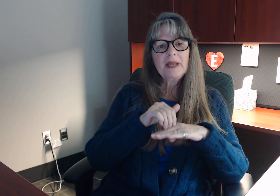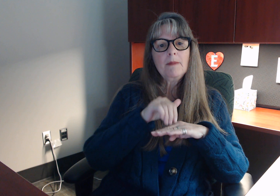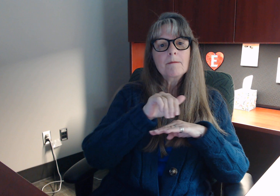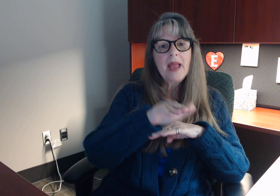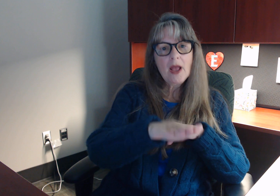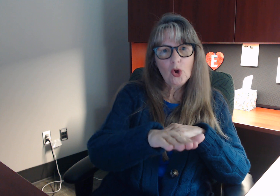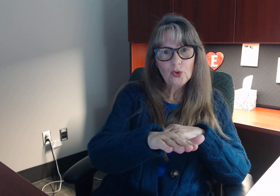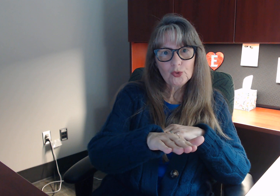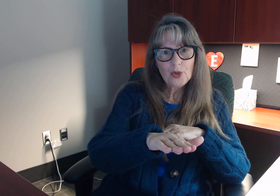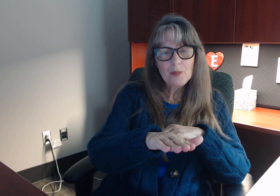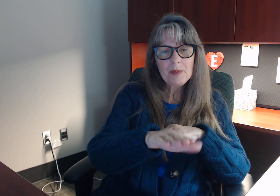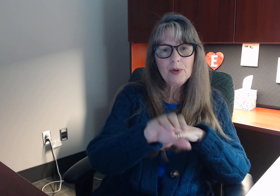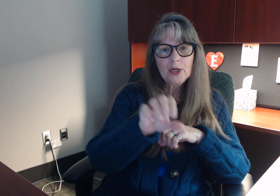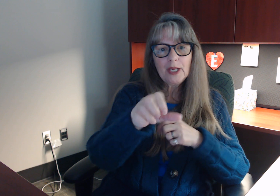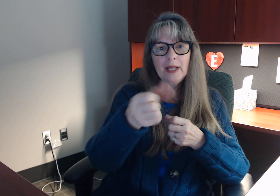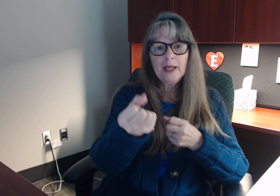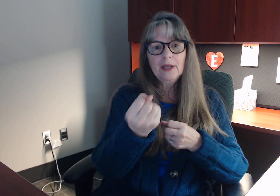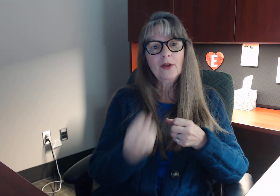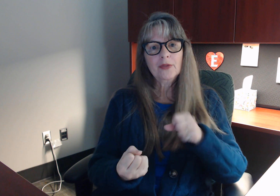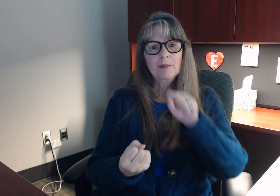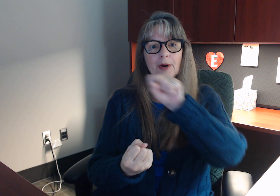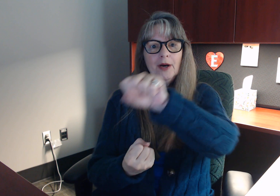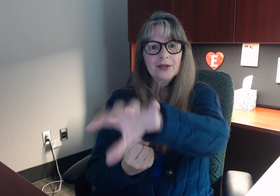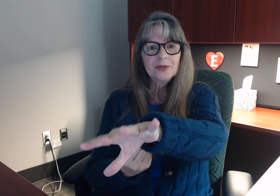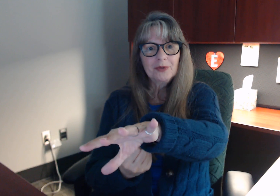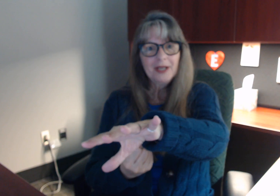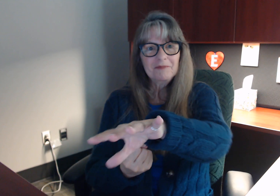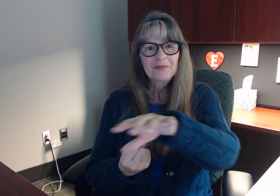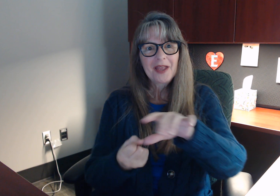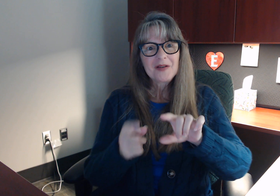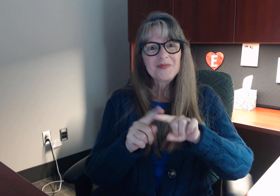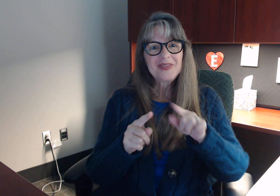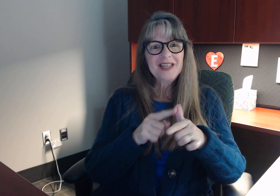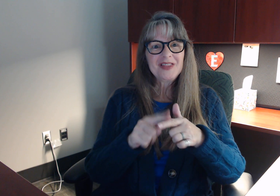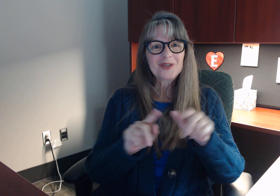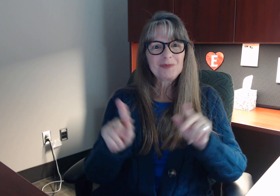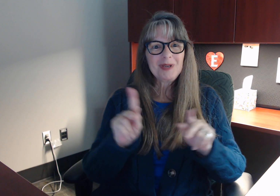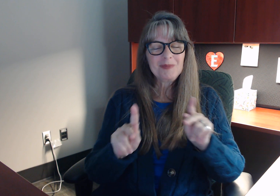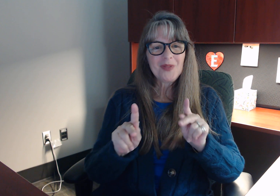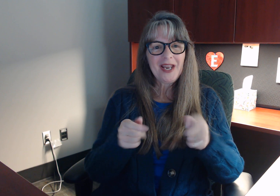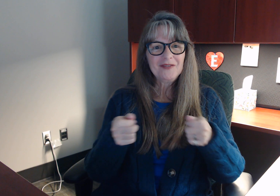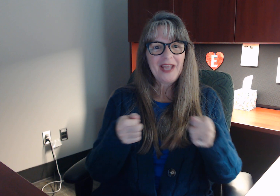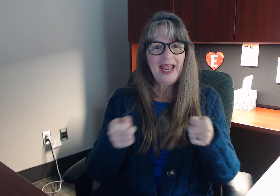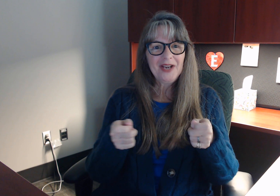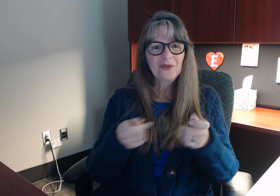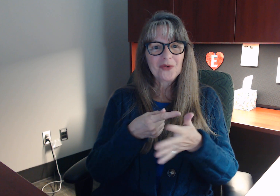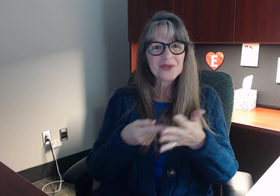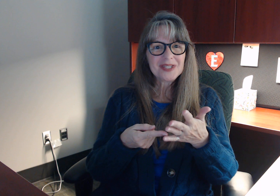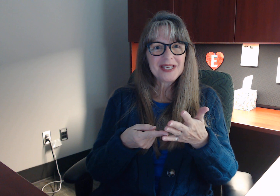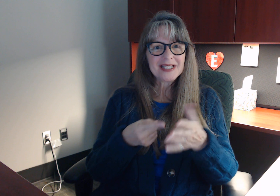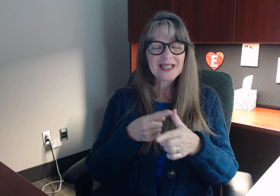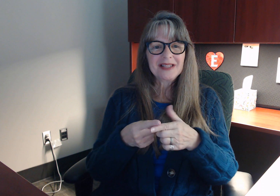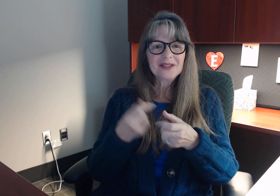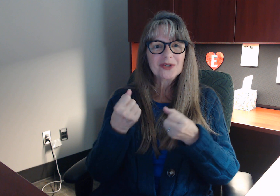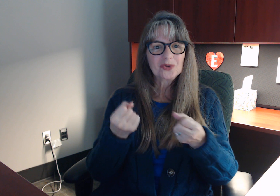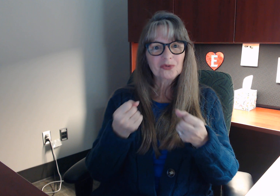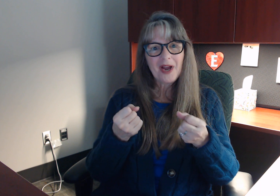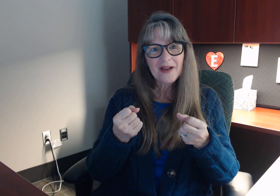being mailed, and we put it in the box, right? But then there's people that have to handle those things, and then the